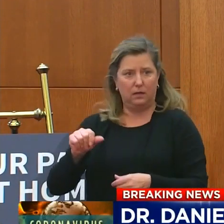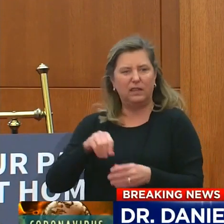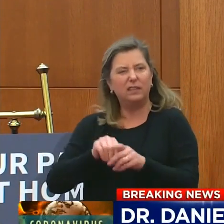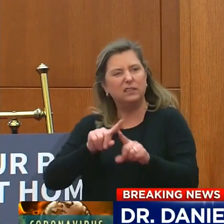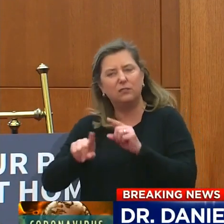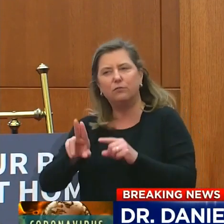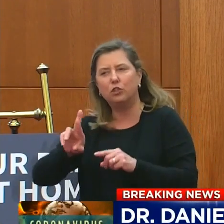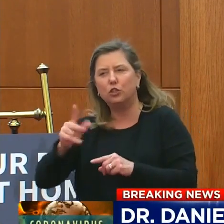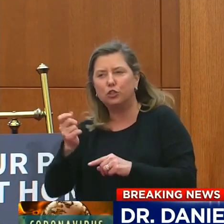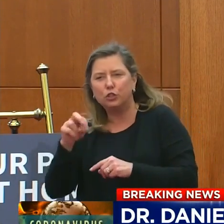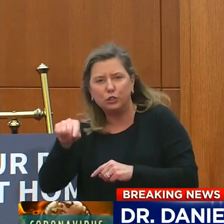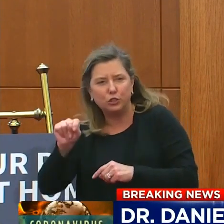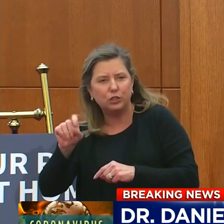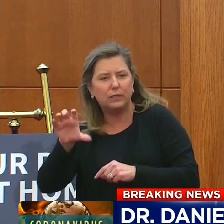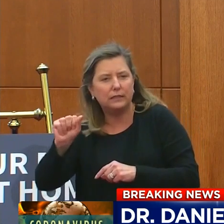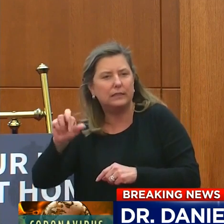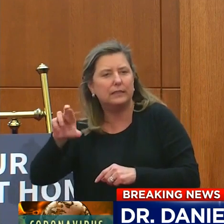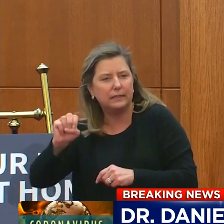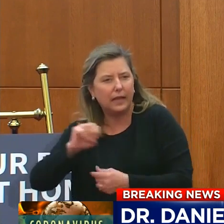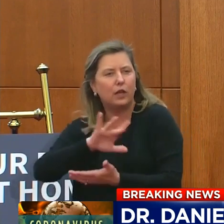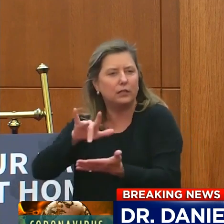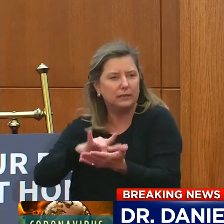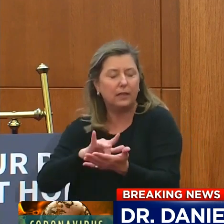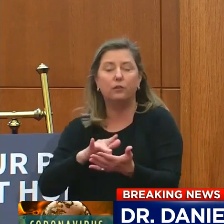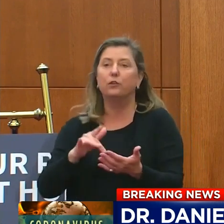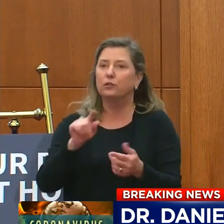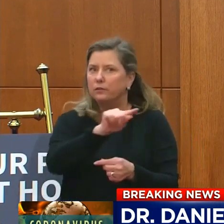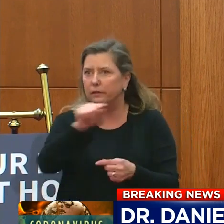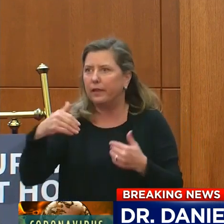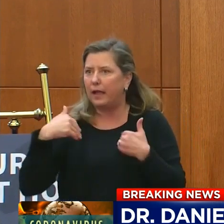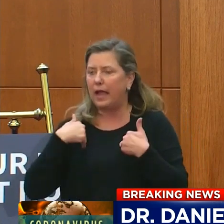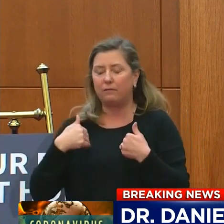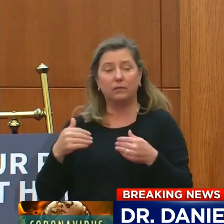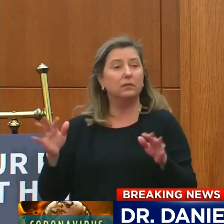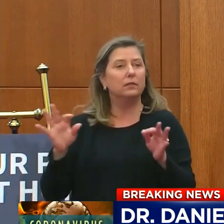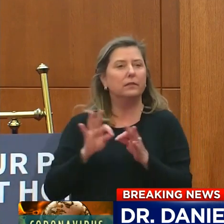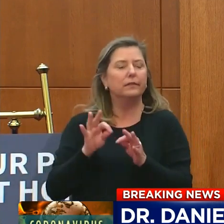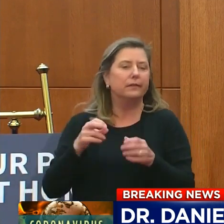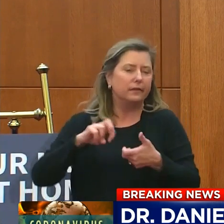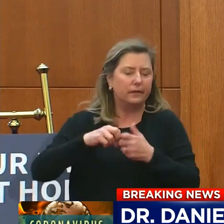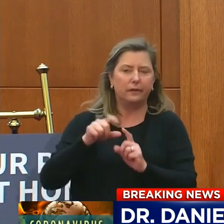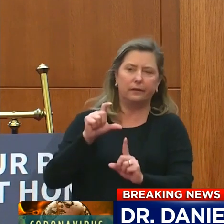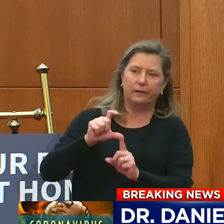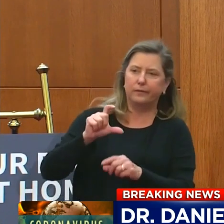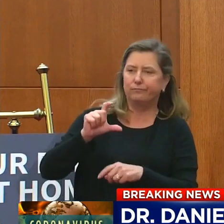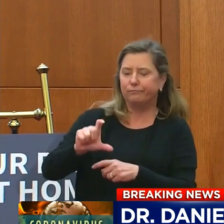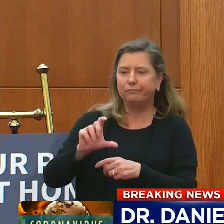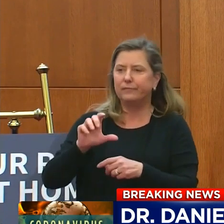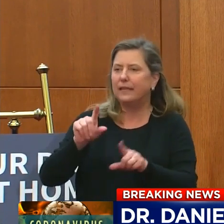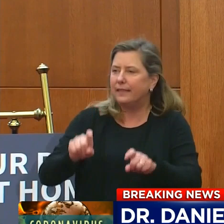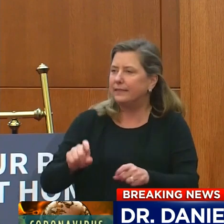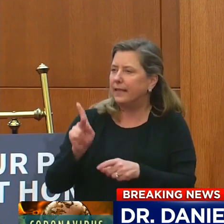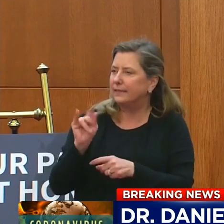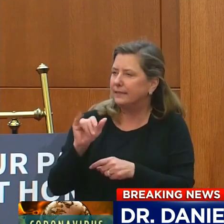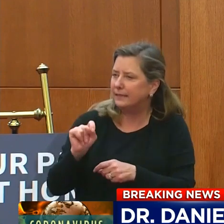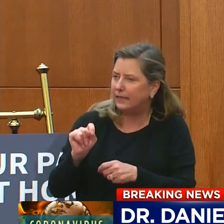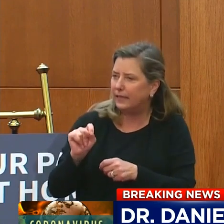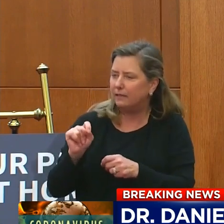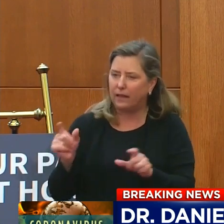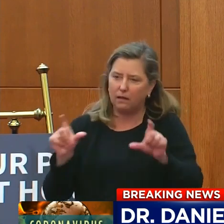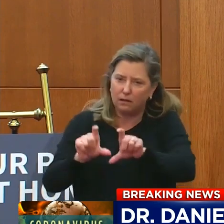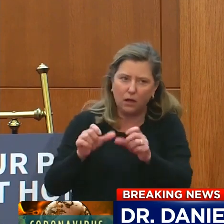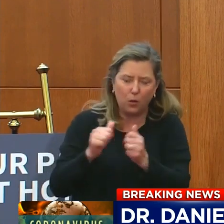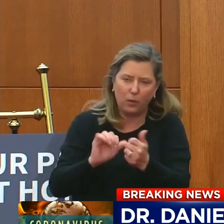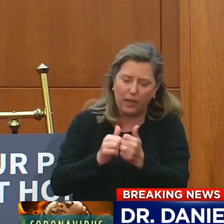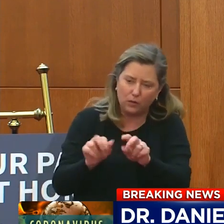care centers and other care sites. The issue is the cartridges or the test kits that go with the analyzer.